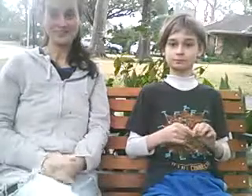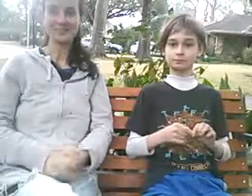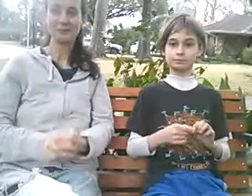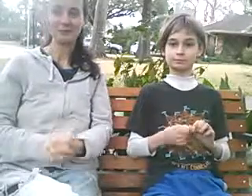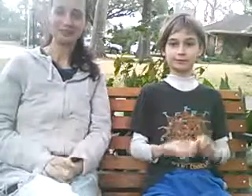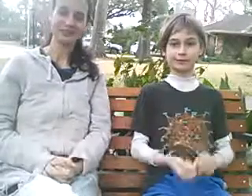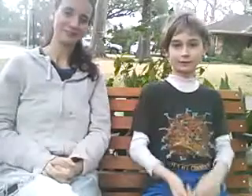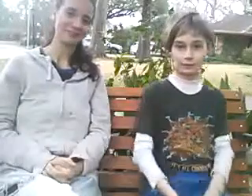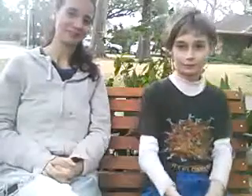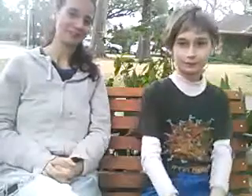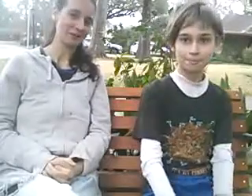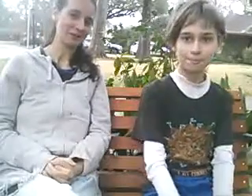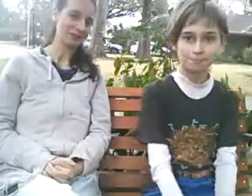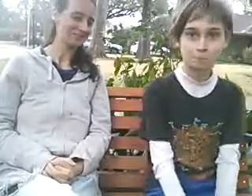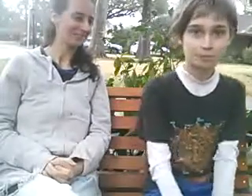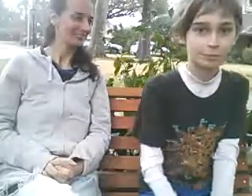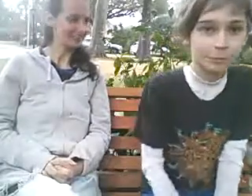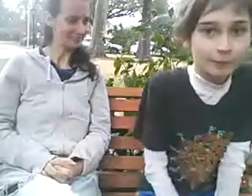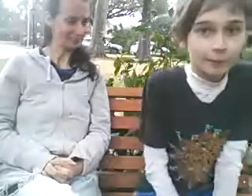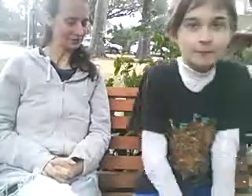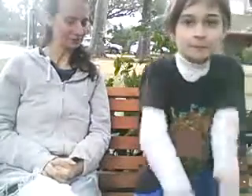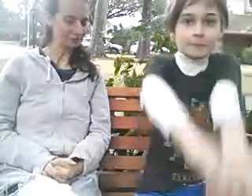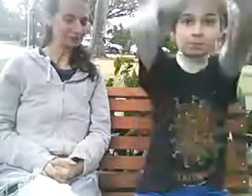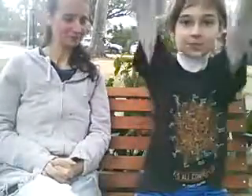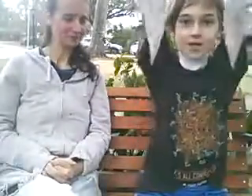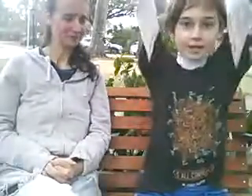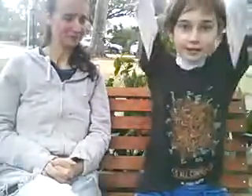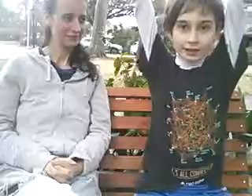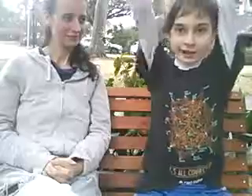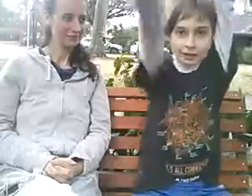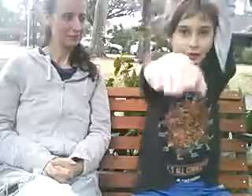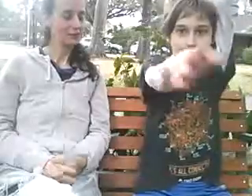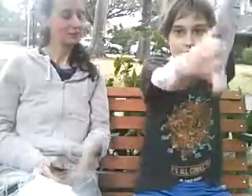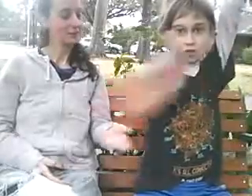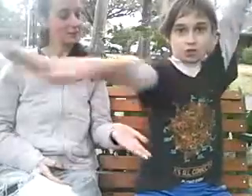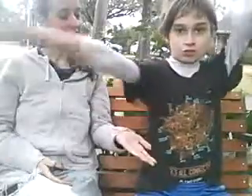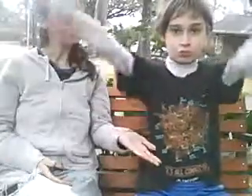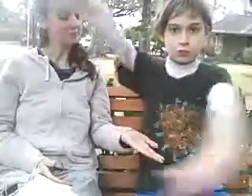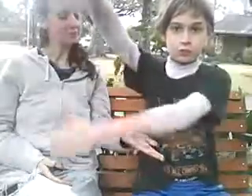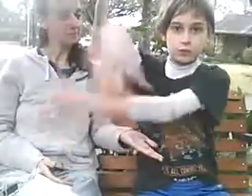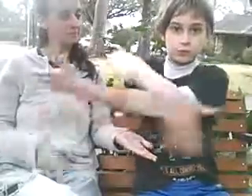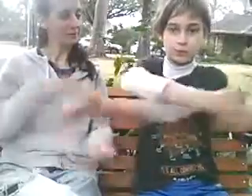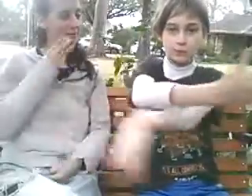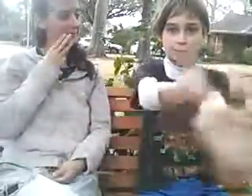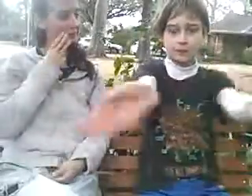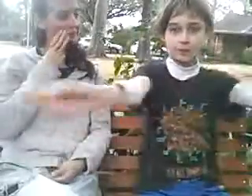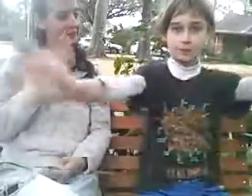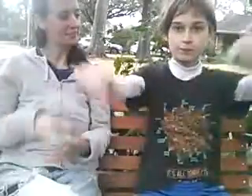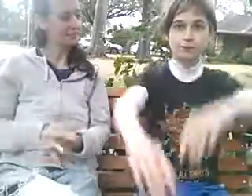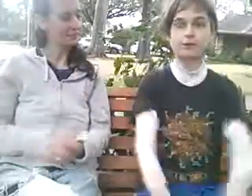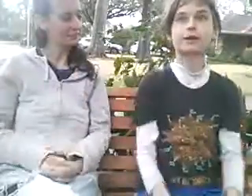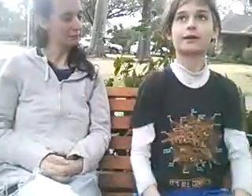The purpose of this video is to talk about sign language. Sign language. So it looks like you do remember this one. You said that you didn't remember